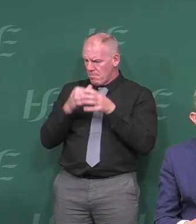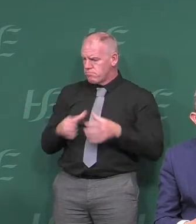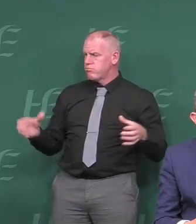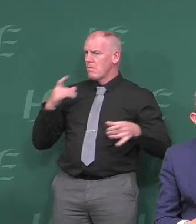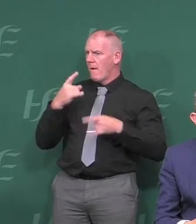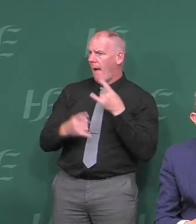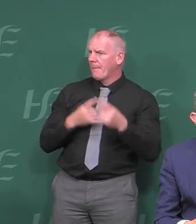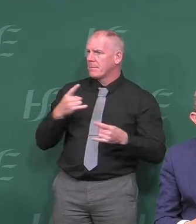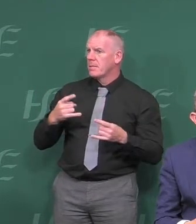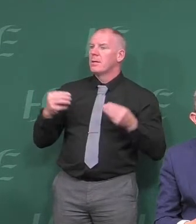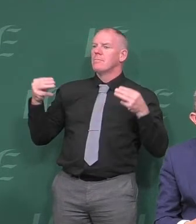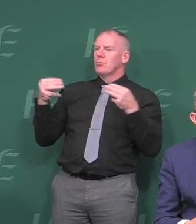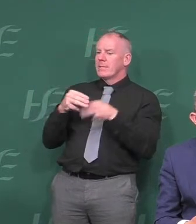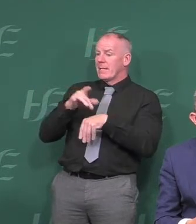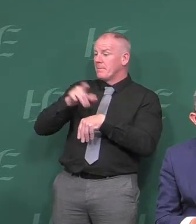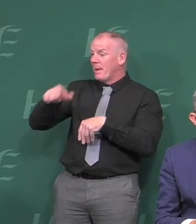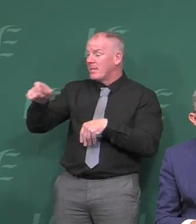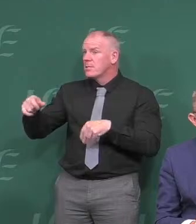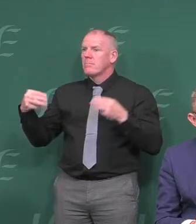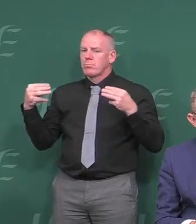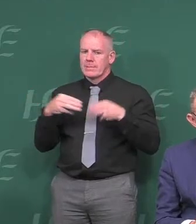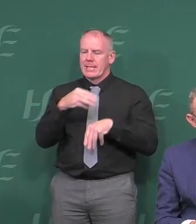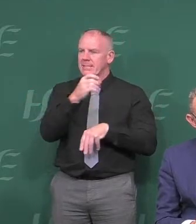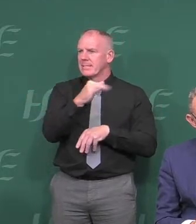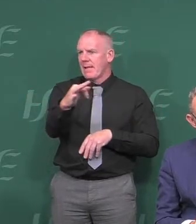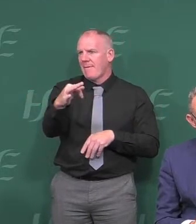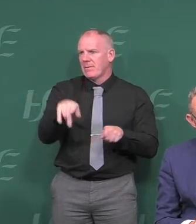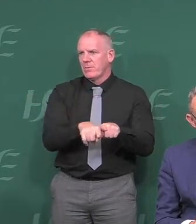pandemic that protects patients and protects staff.